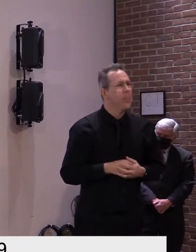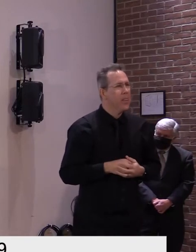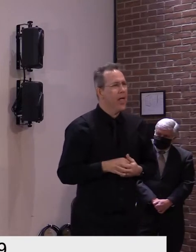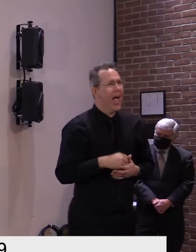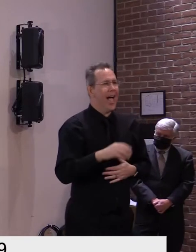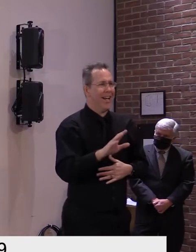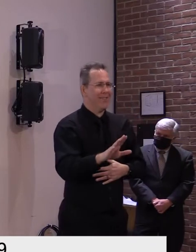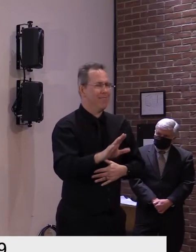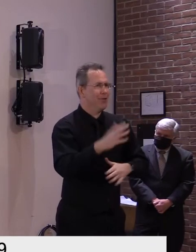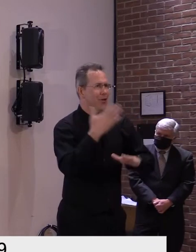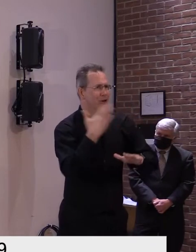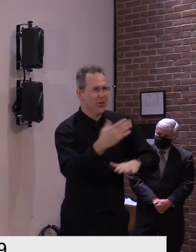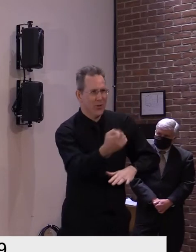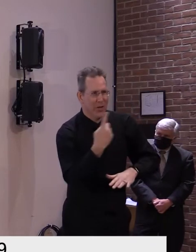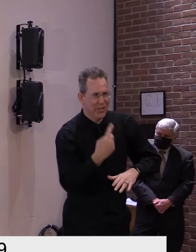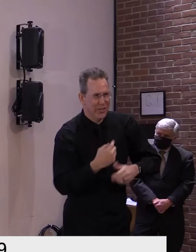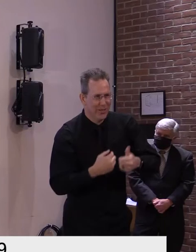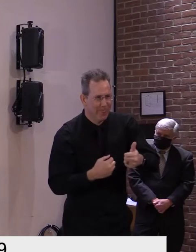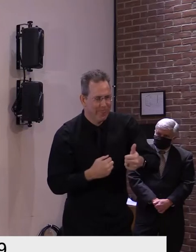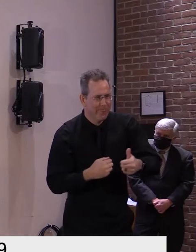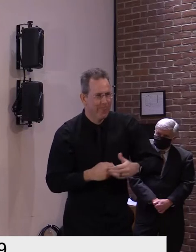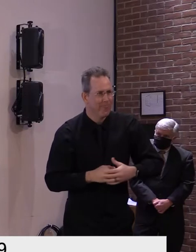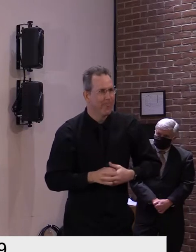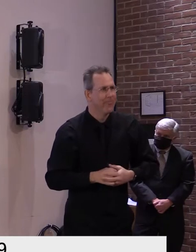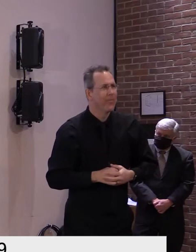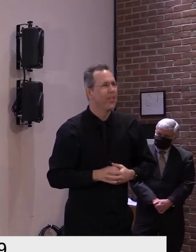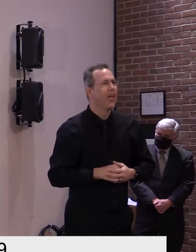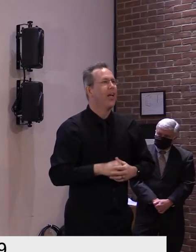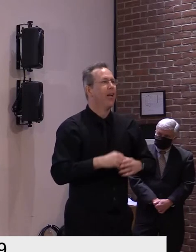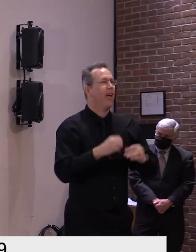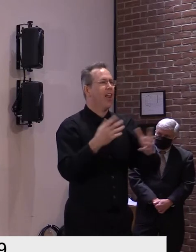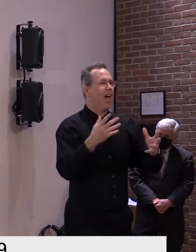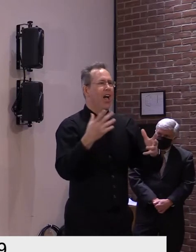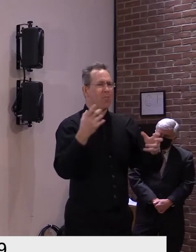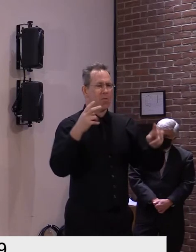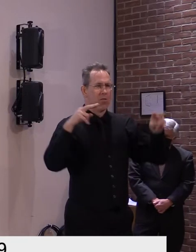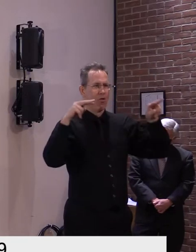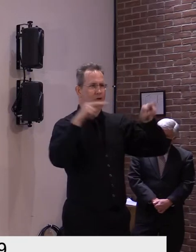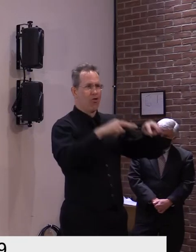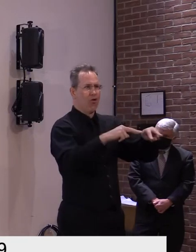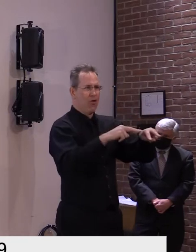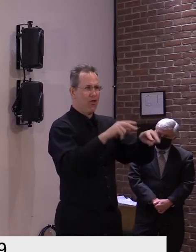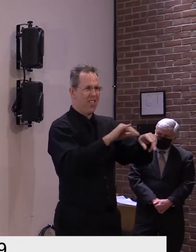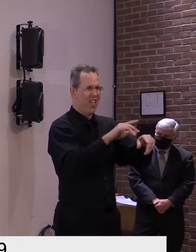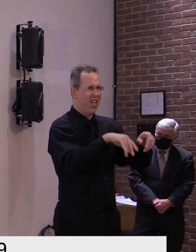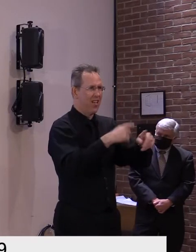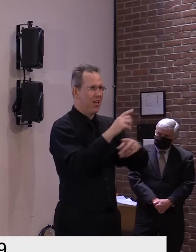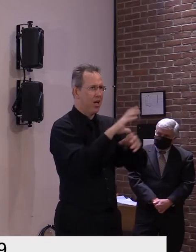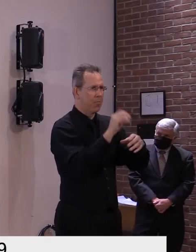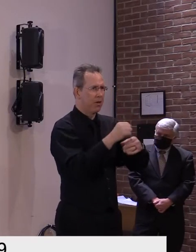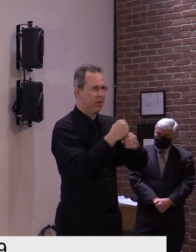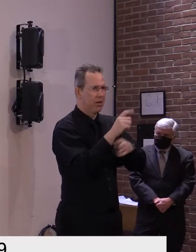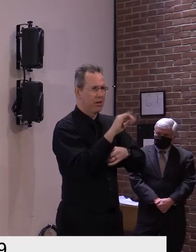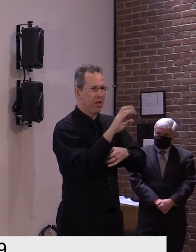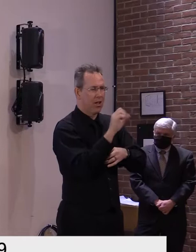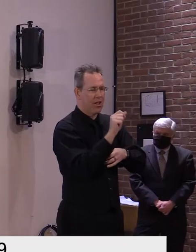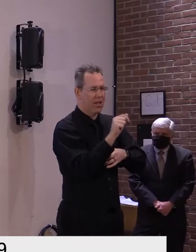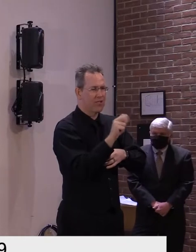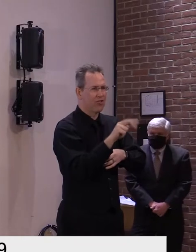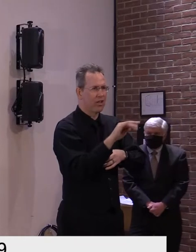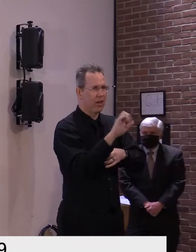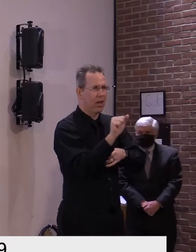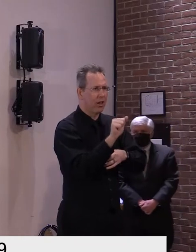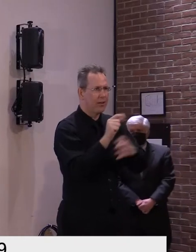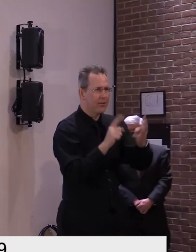data and coming up with varying conclusions. One conclusion is what many